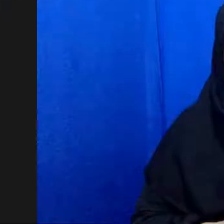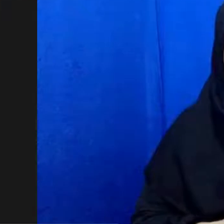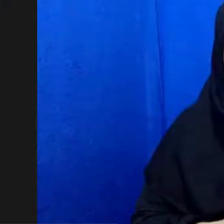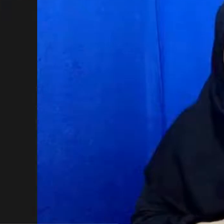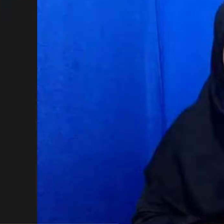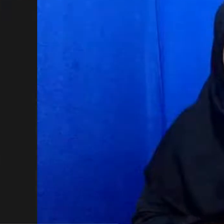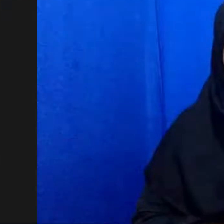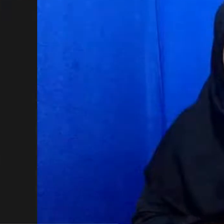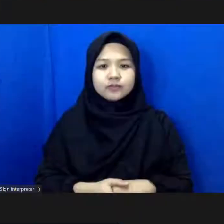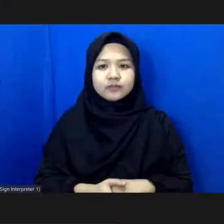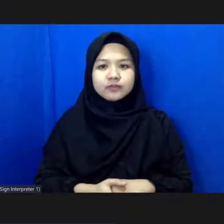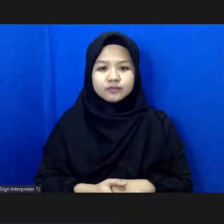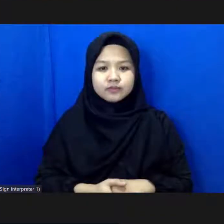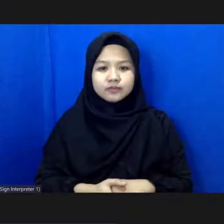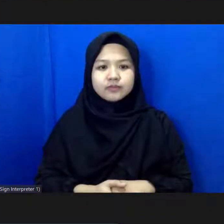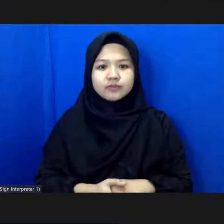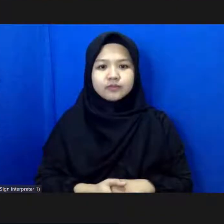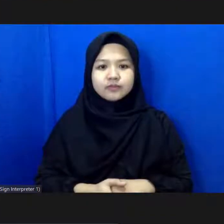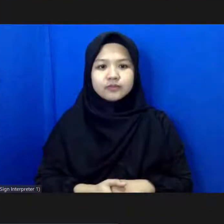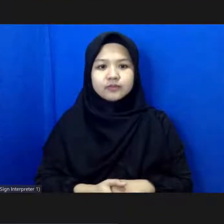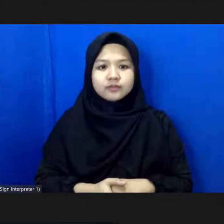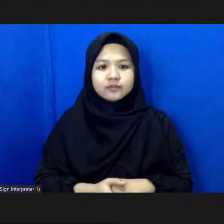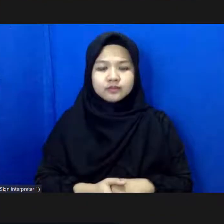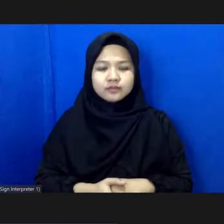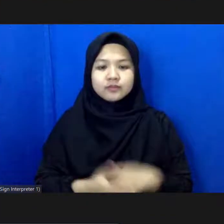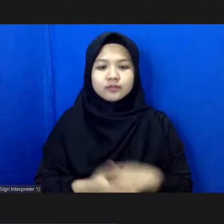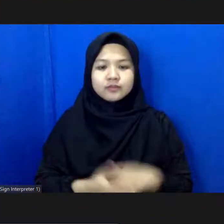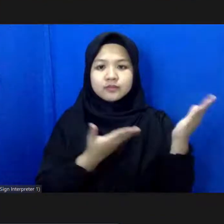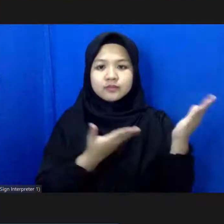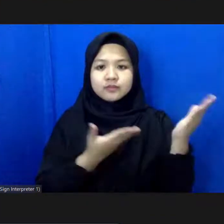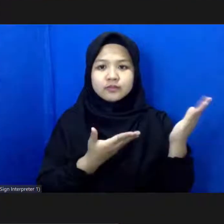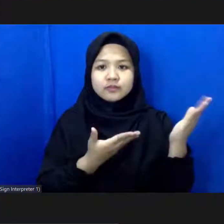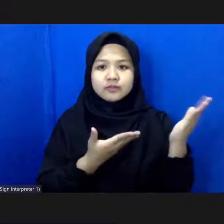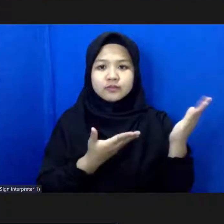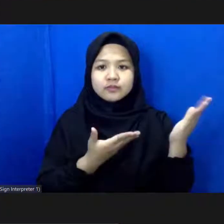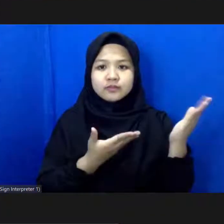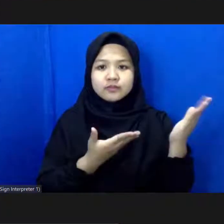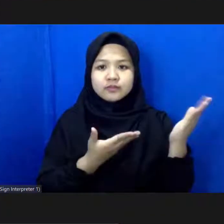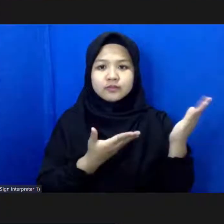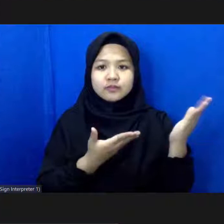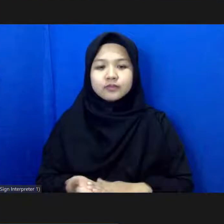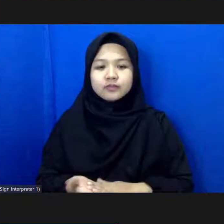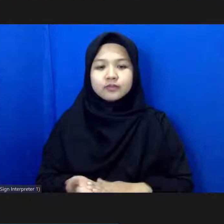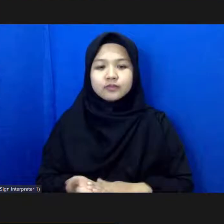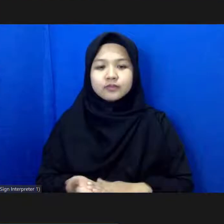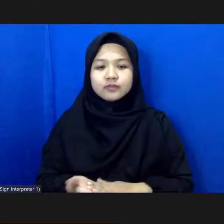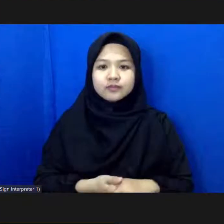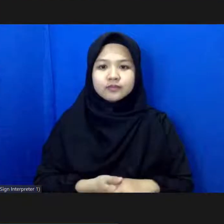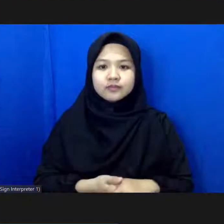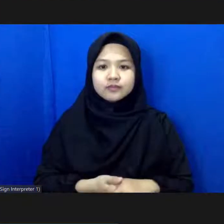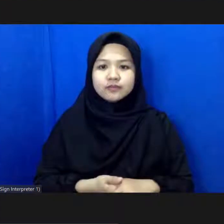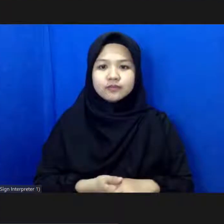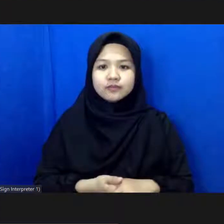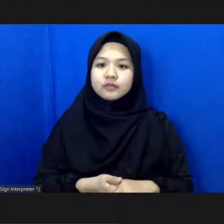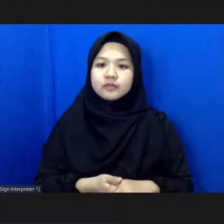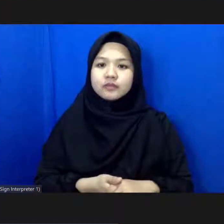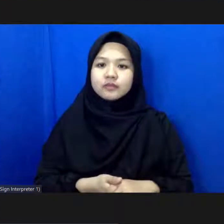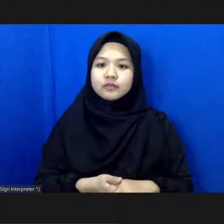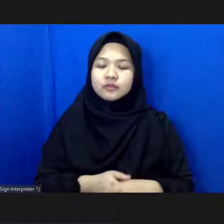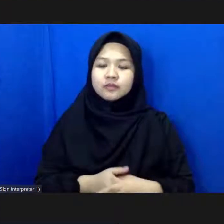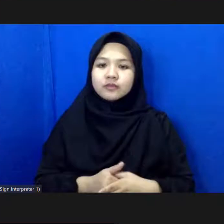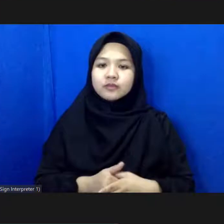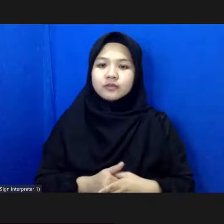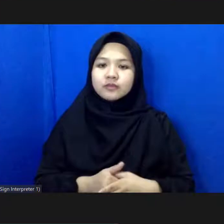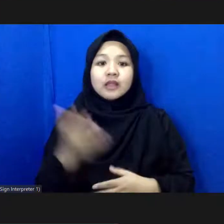Yeah, hi, Kia. Can I just Yeah, come in? go ahead, Mihir. And Yeah, then, I think the first point, and I think May 4th has